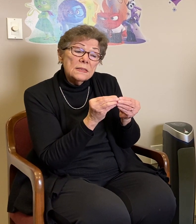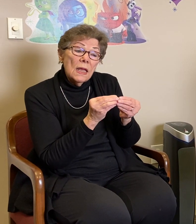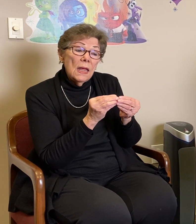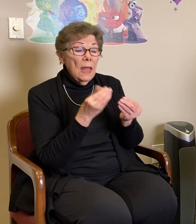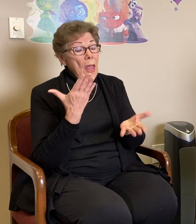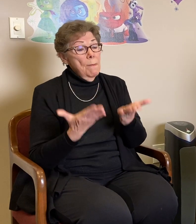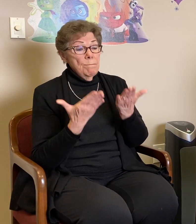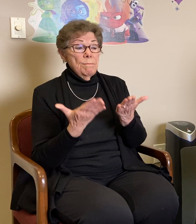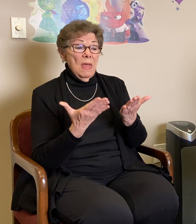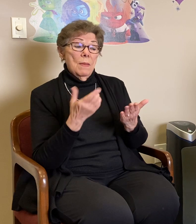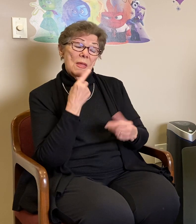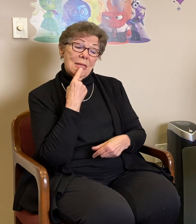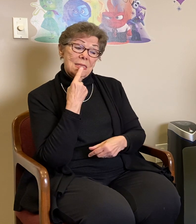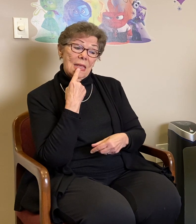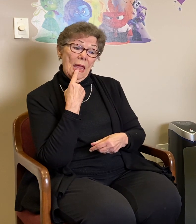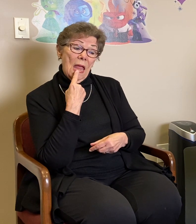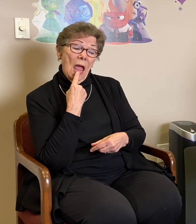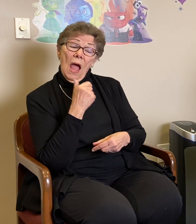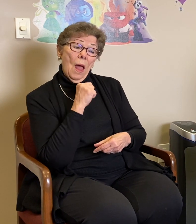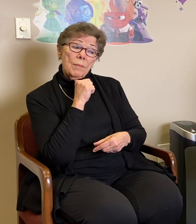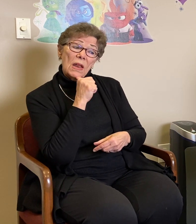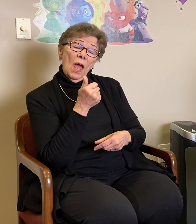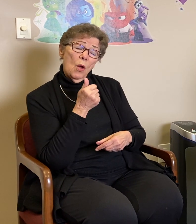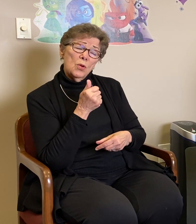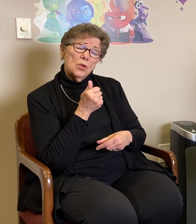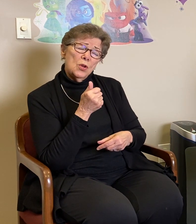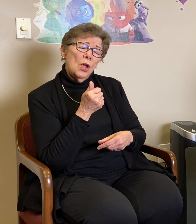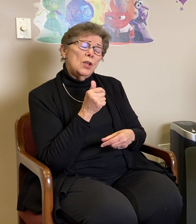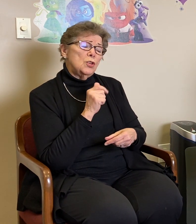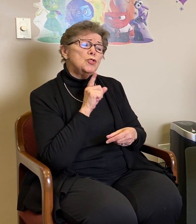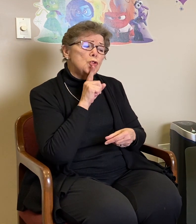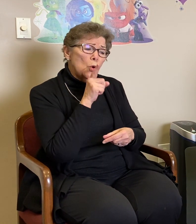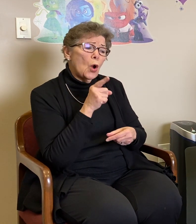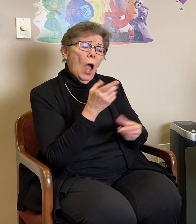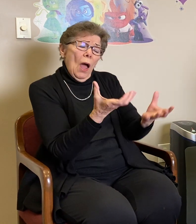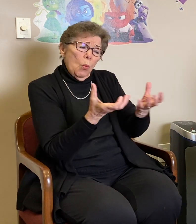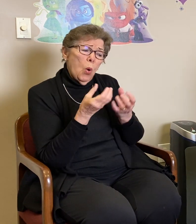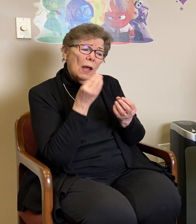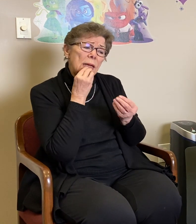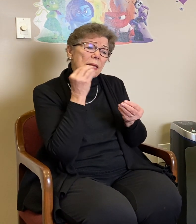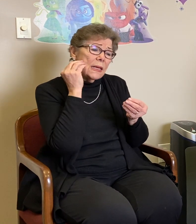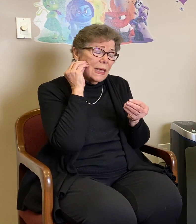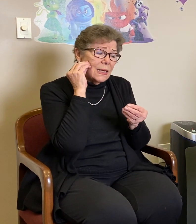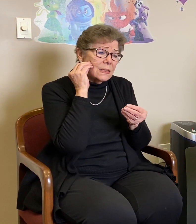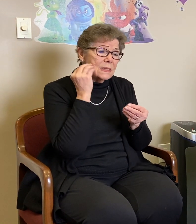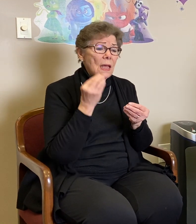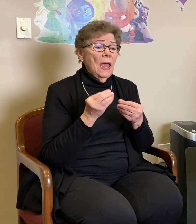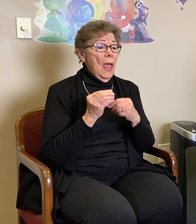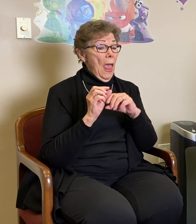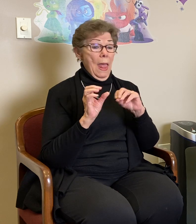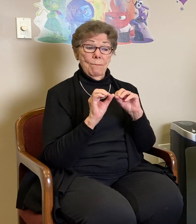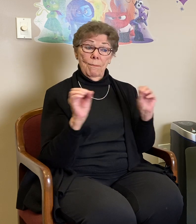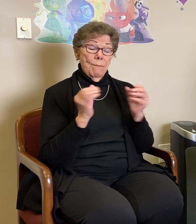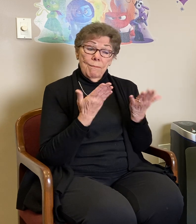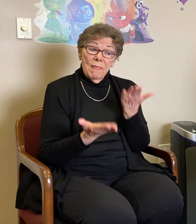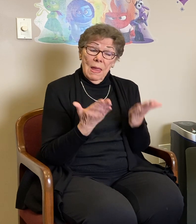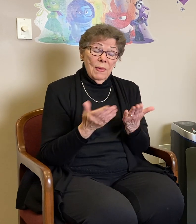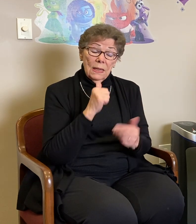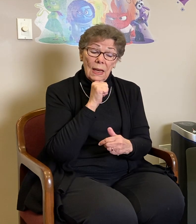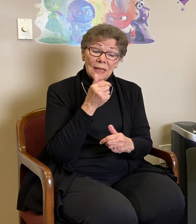say, I'm not sure I want a kiss, or they might say, not say anything at all.